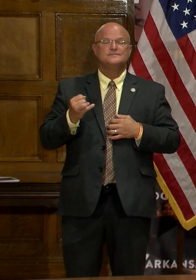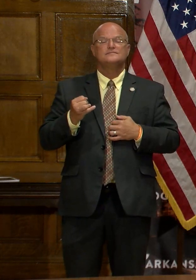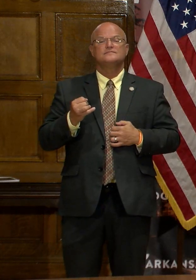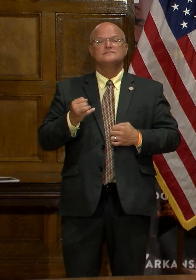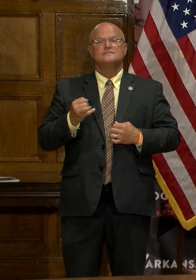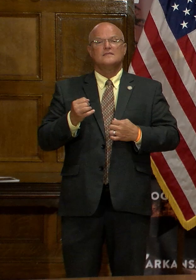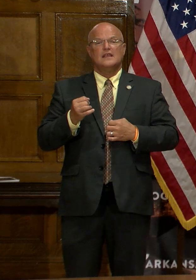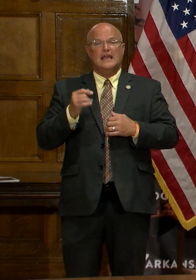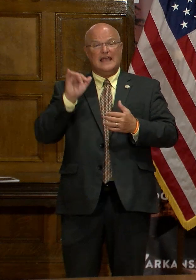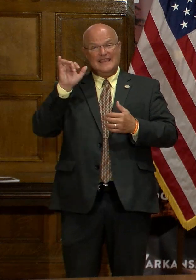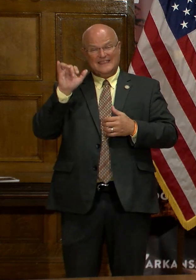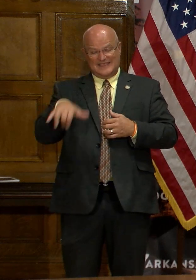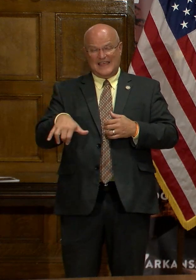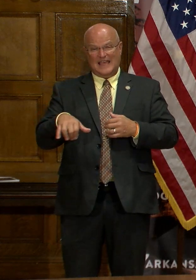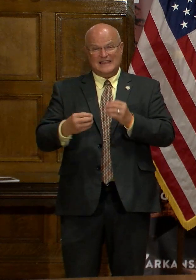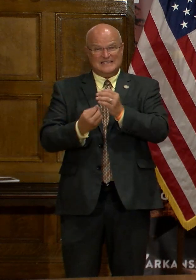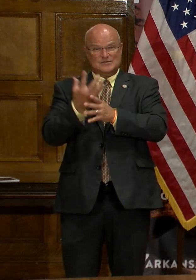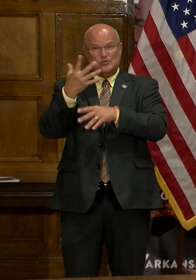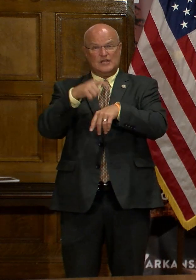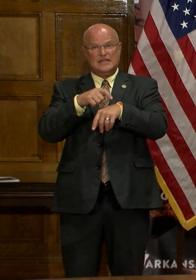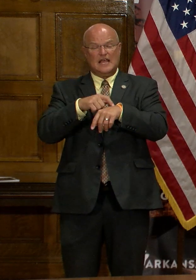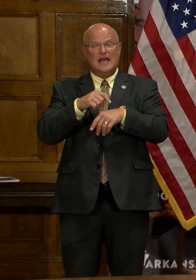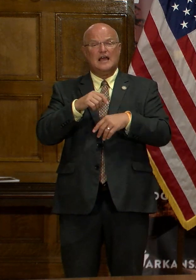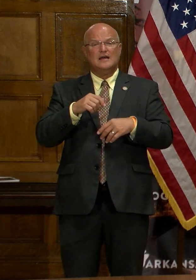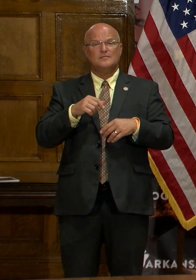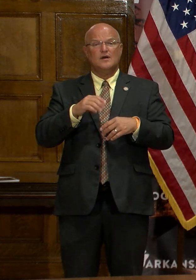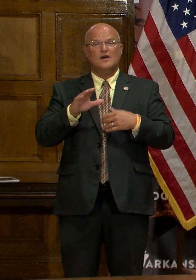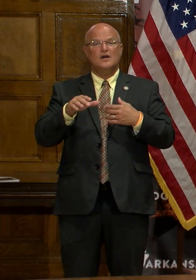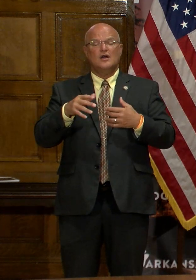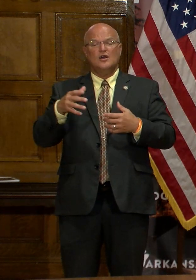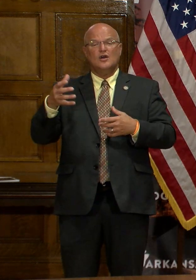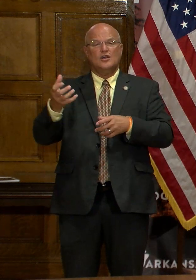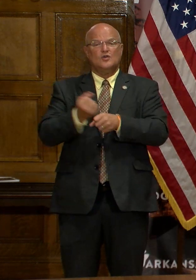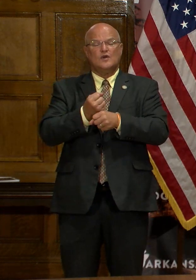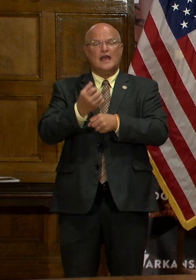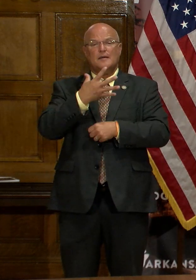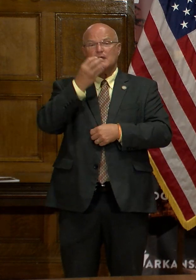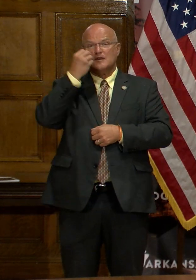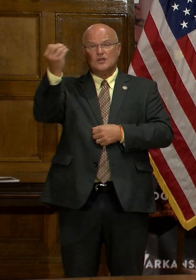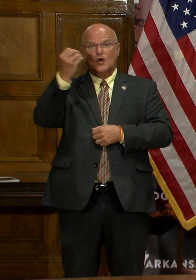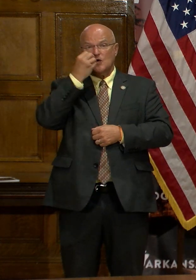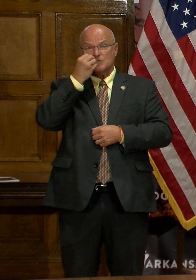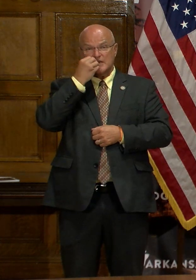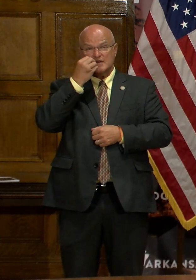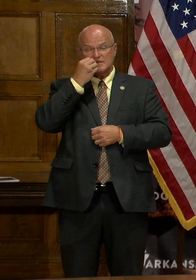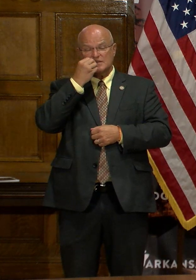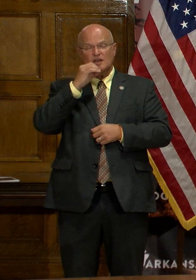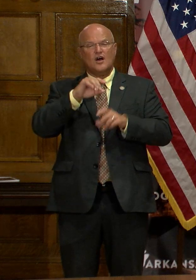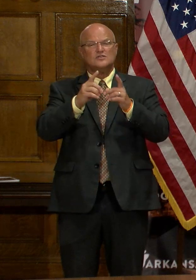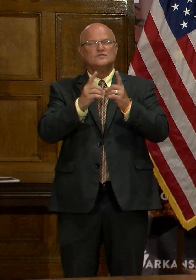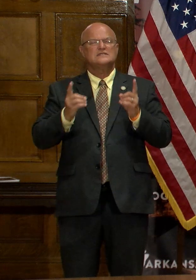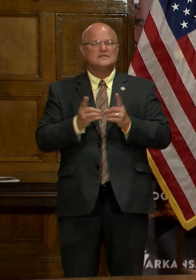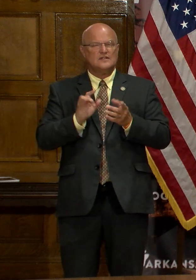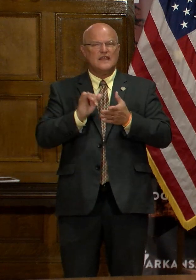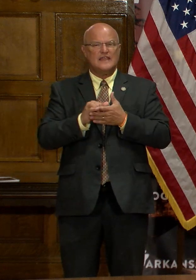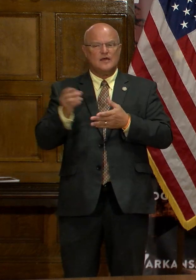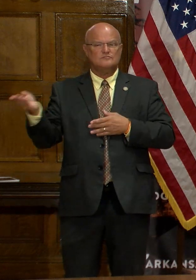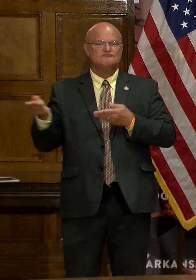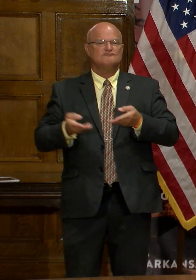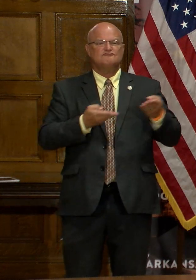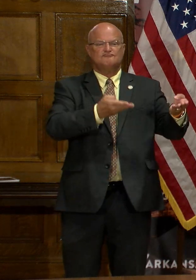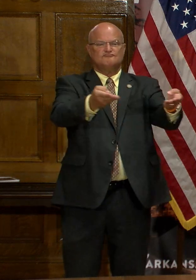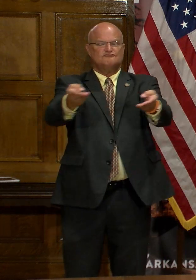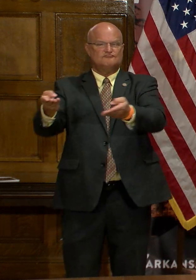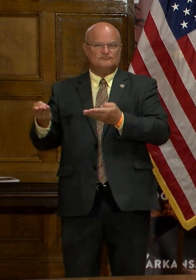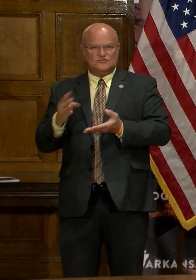remote. And in those cases in the spring, we had grab-and-go meal options, and we also had districts that were delivering meals to